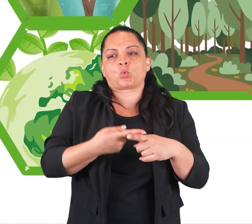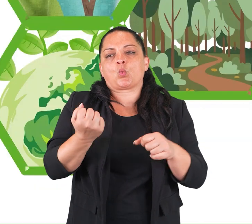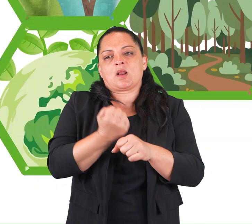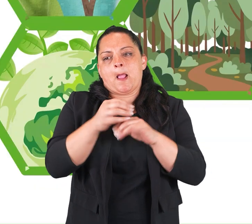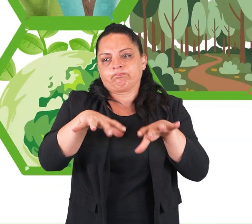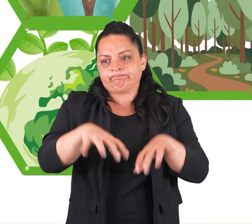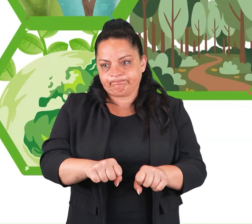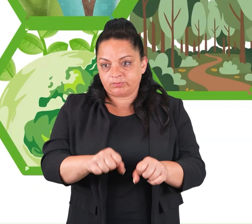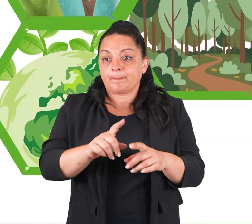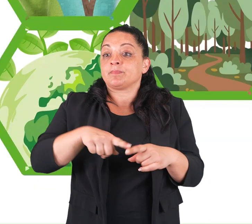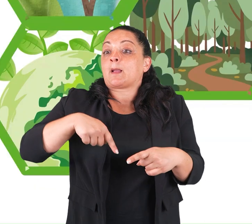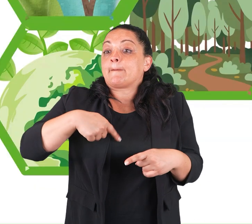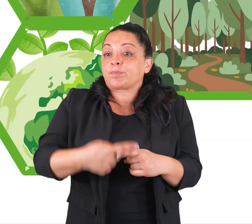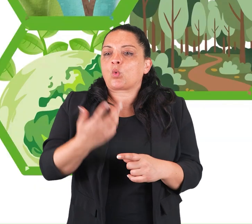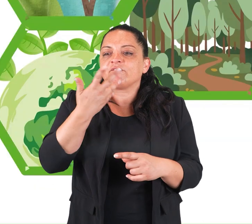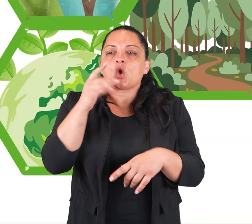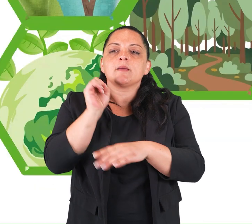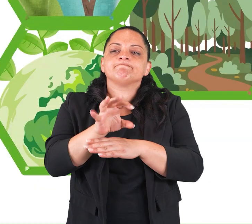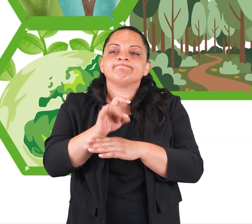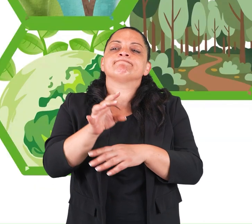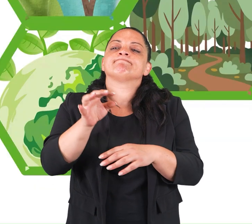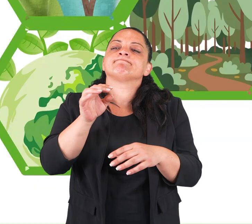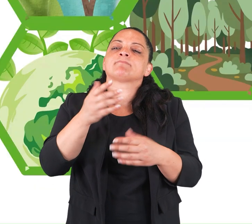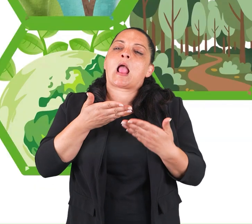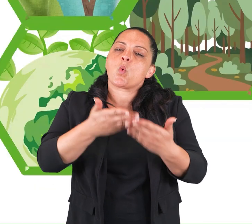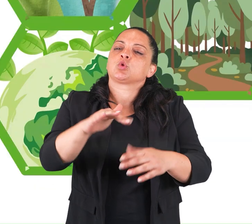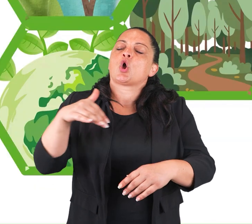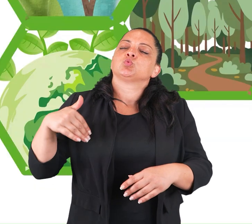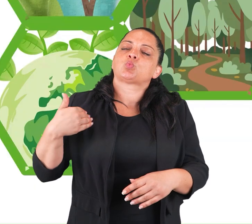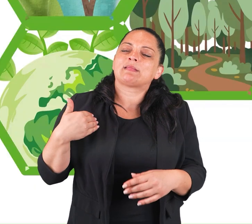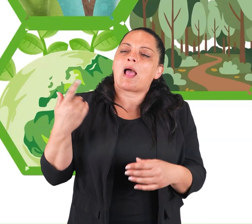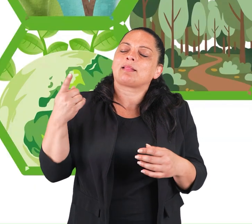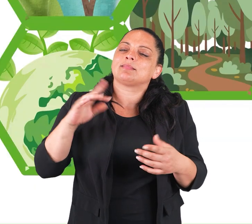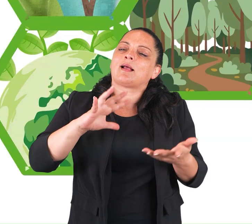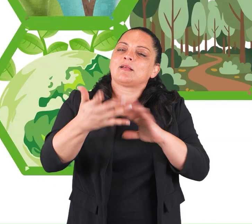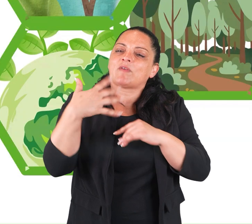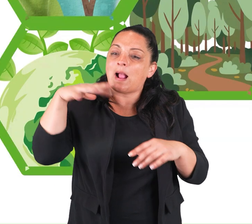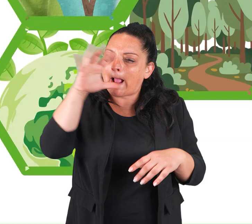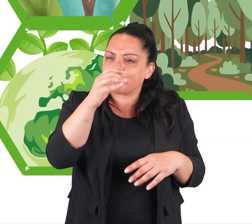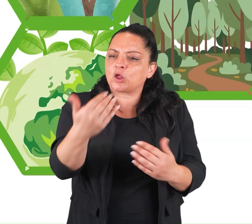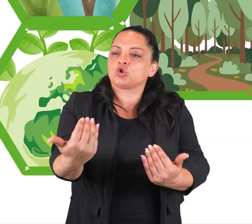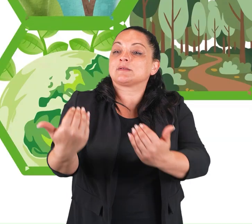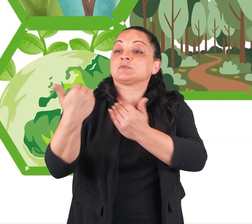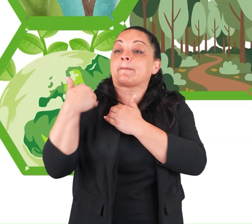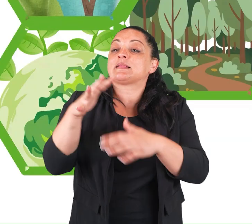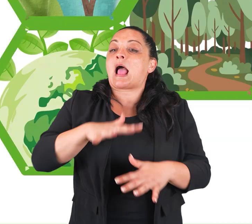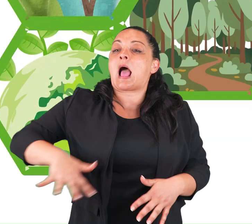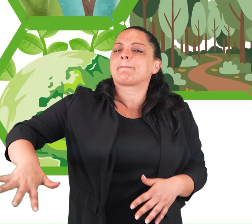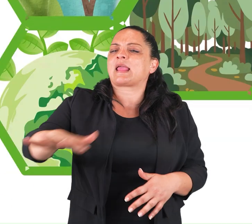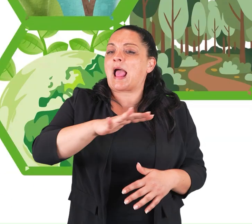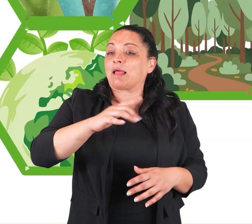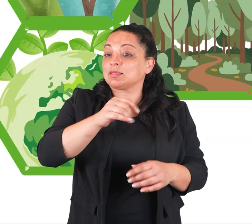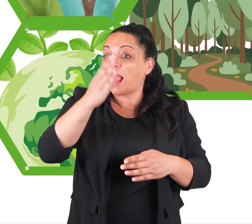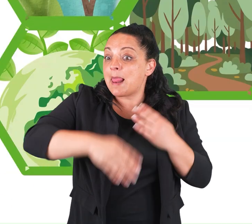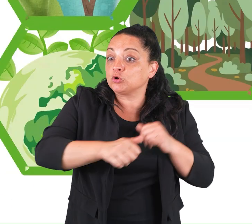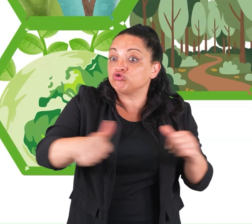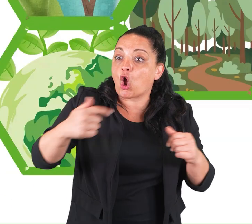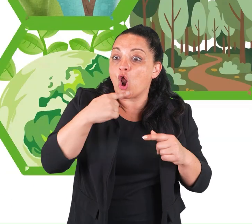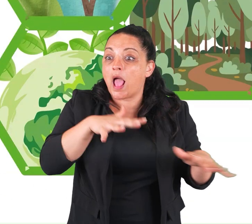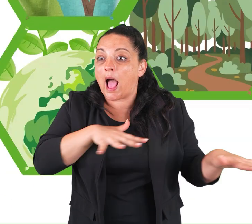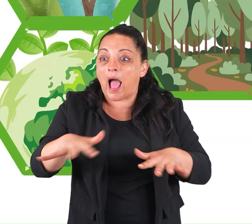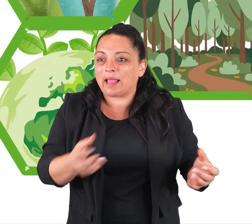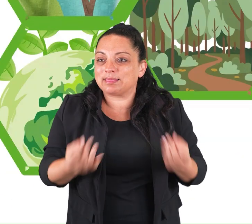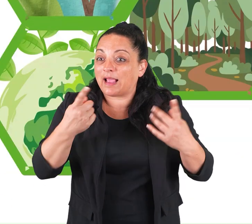In addition, it wants to educate and help learners to understand that environmental responsibility is not limited